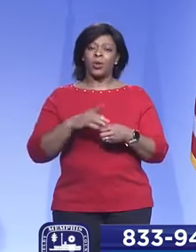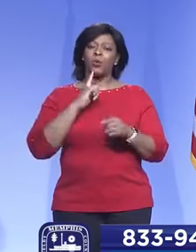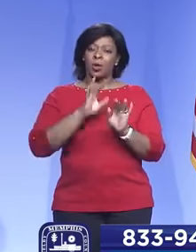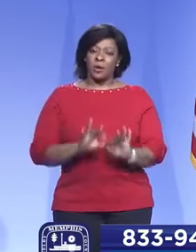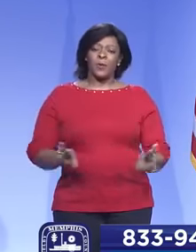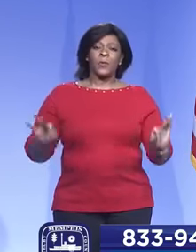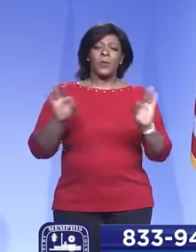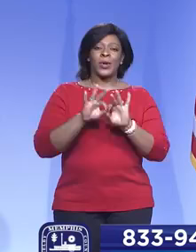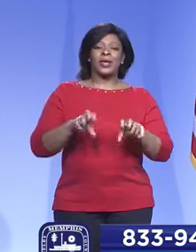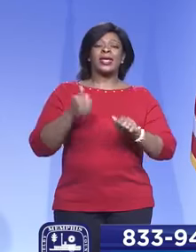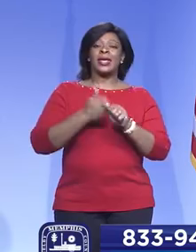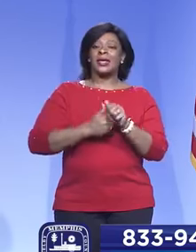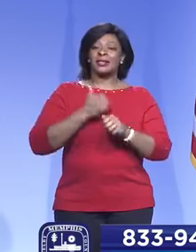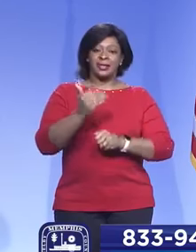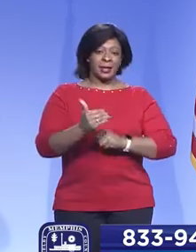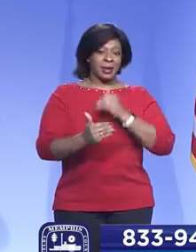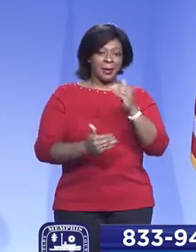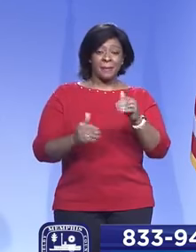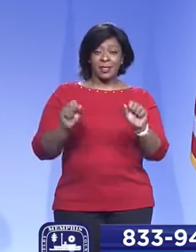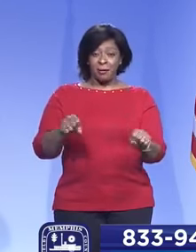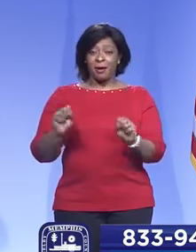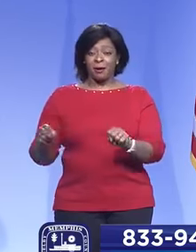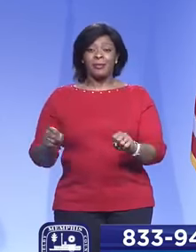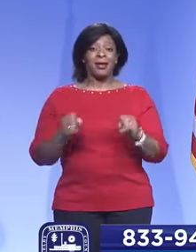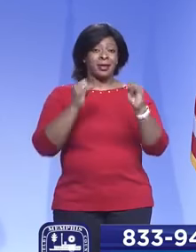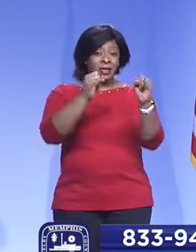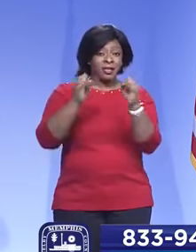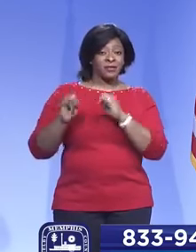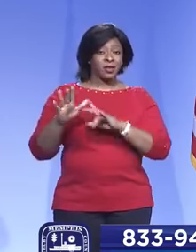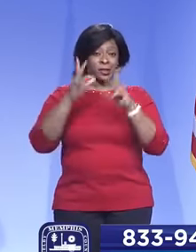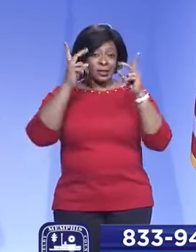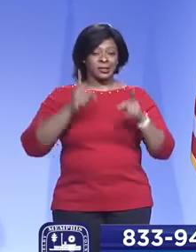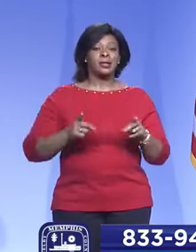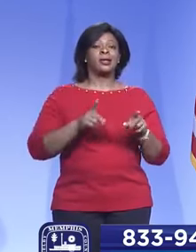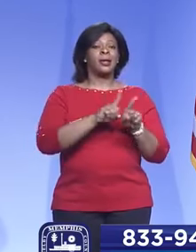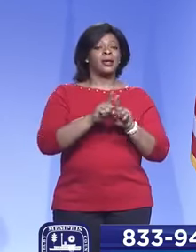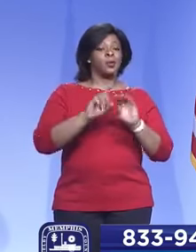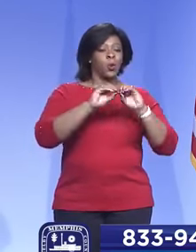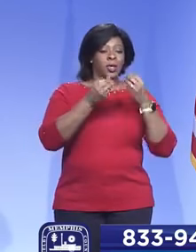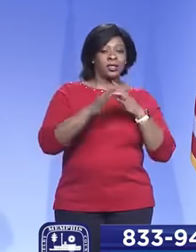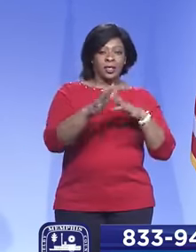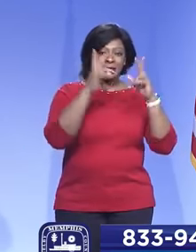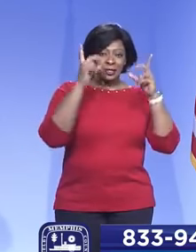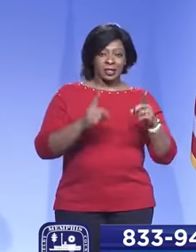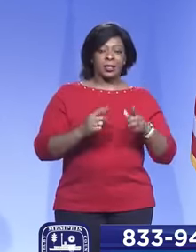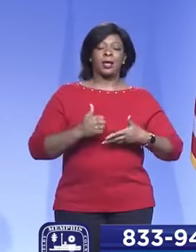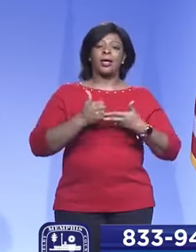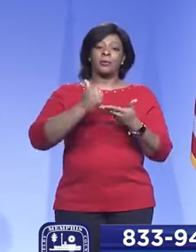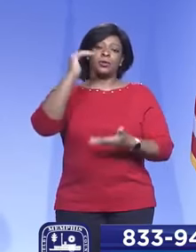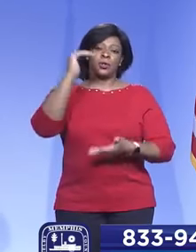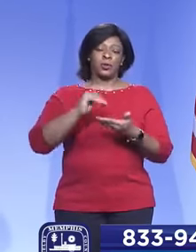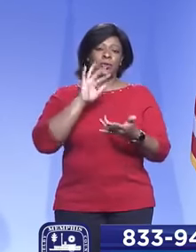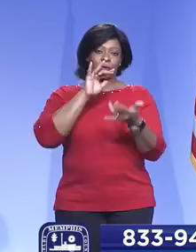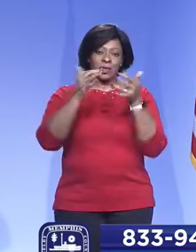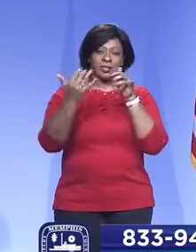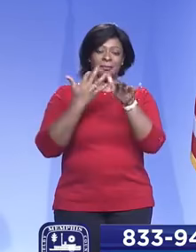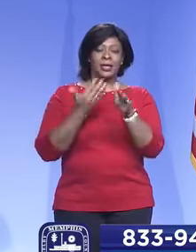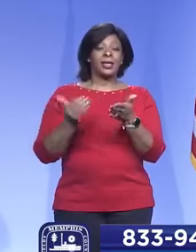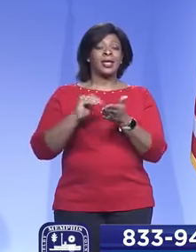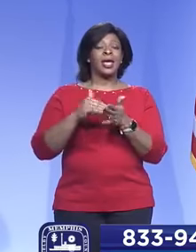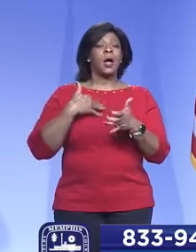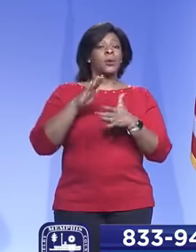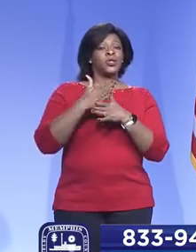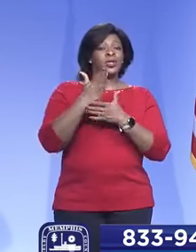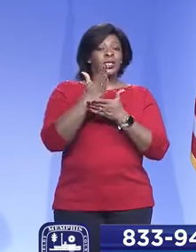we take every step that we can as individuals and as organizations to reduce transmission. So again, I'm going to